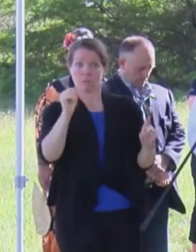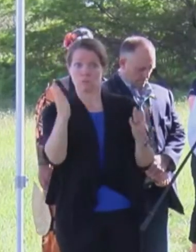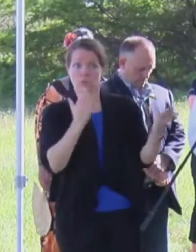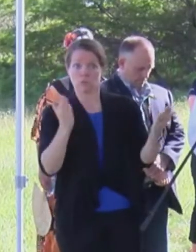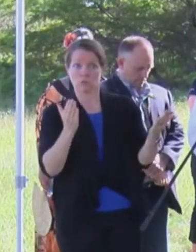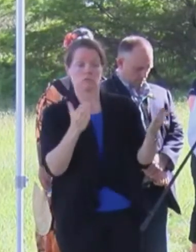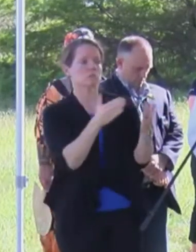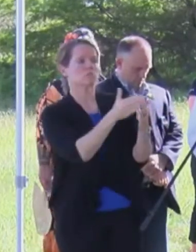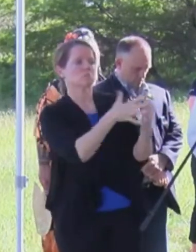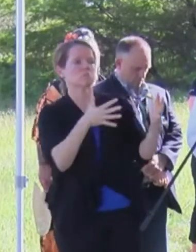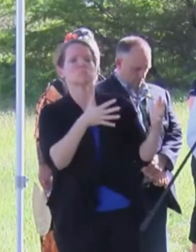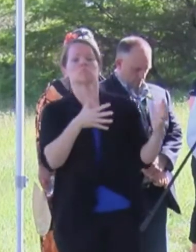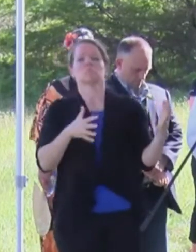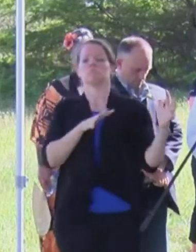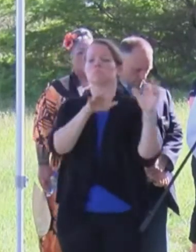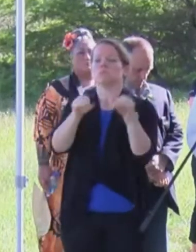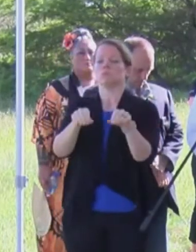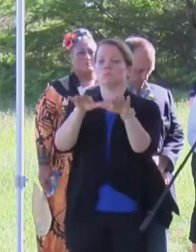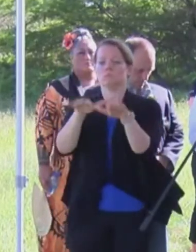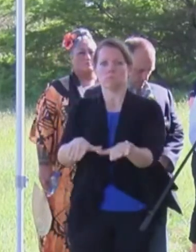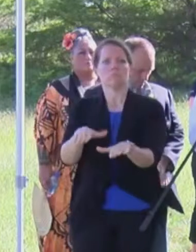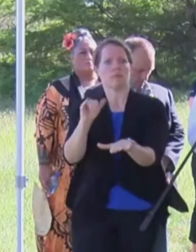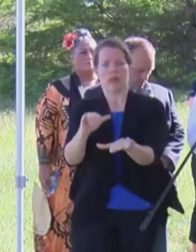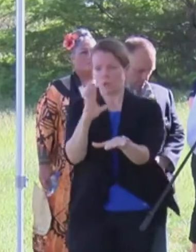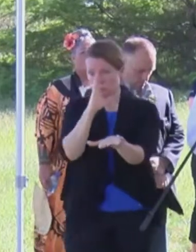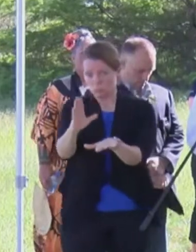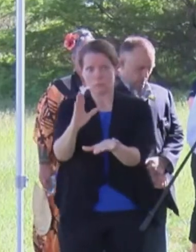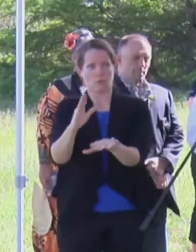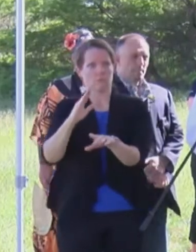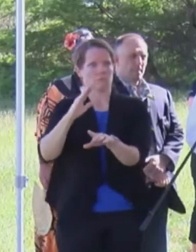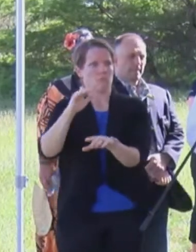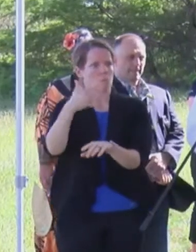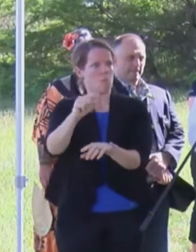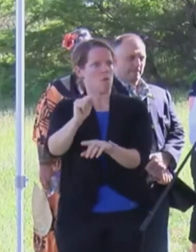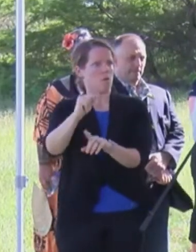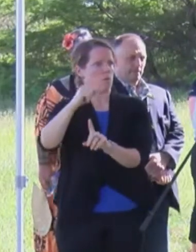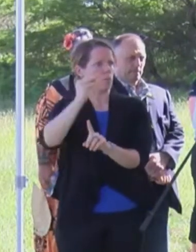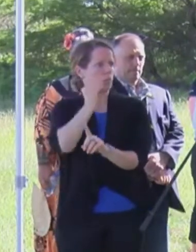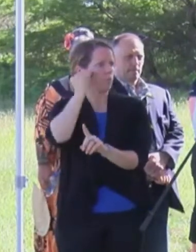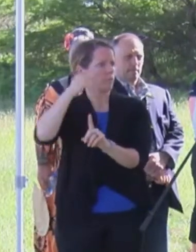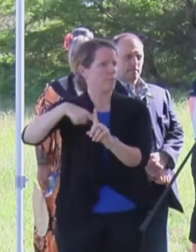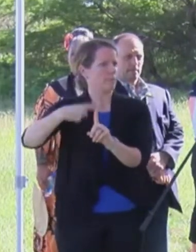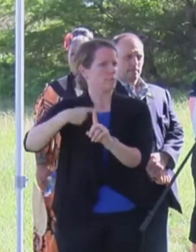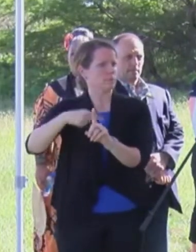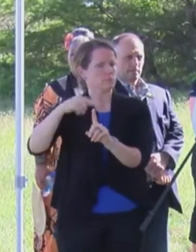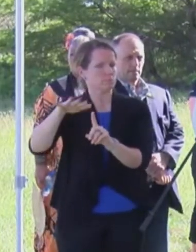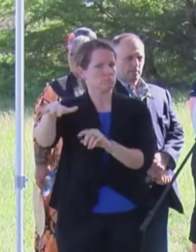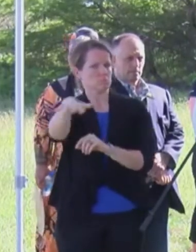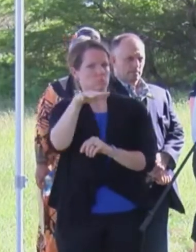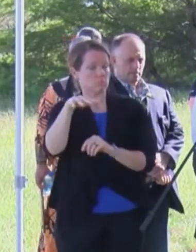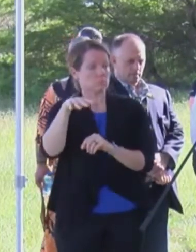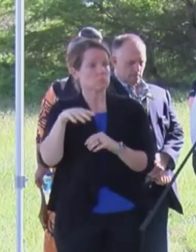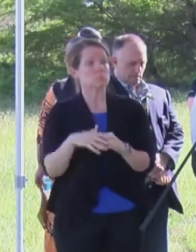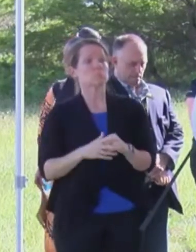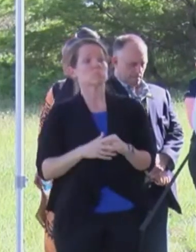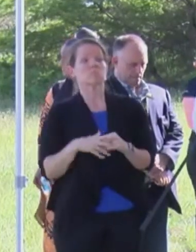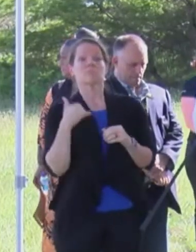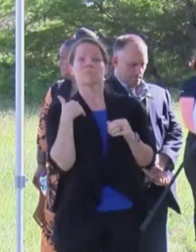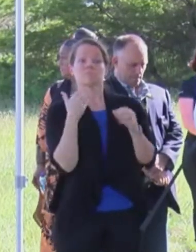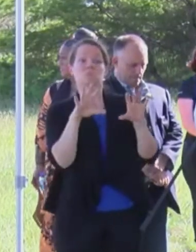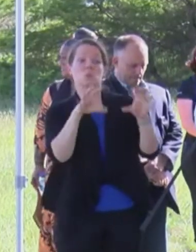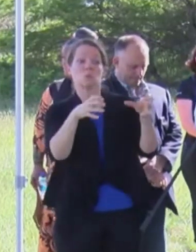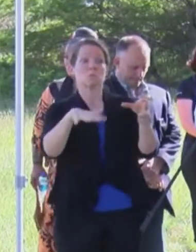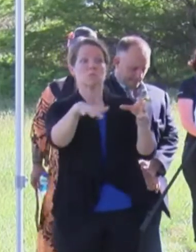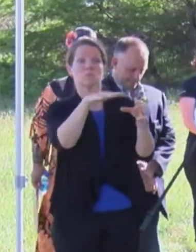and into our direct lease program. We also have the possibility of building a group site that'll take longer if we don't get